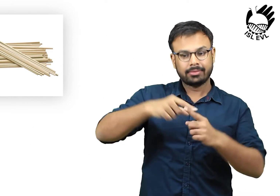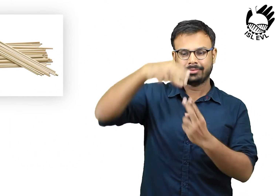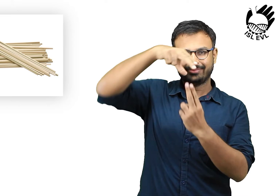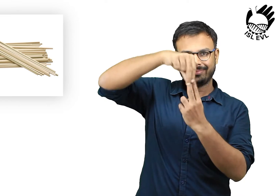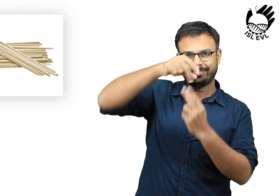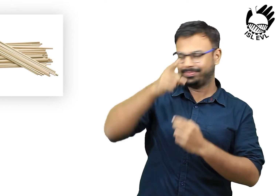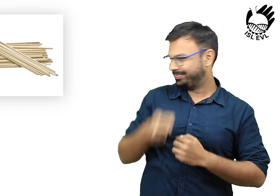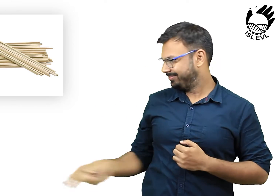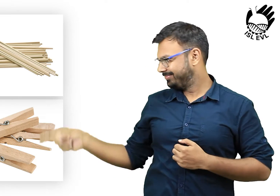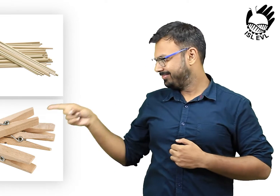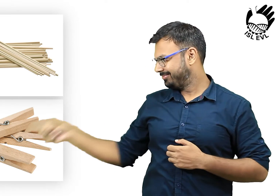suspend the tip of the skewer